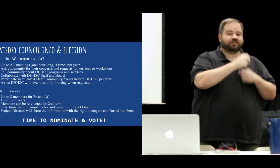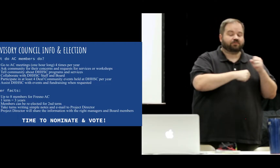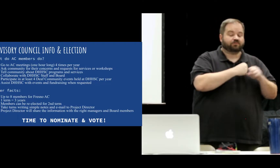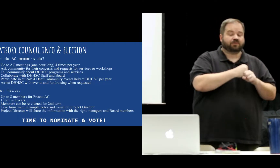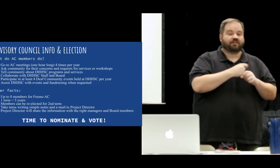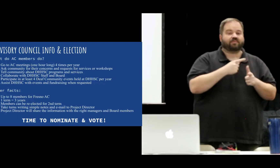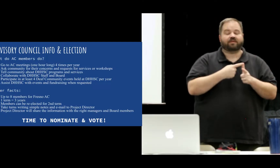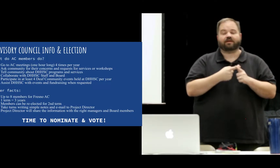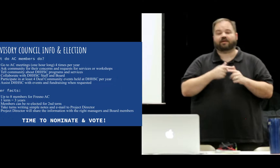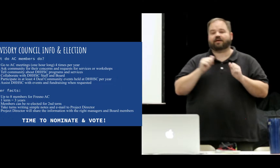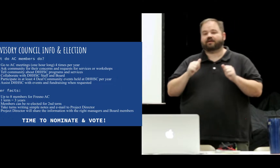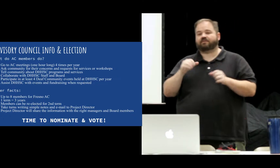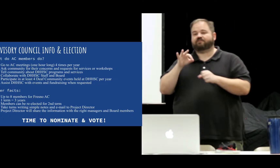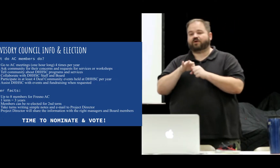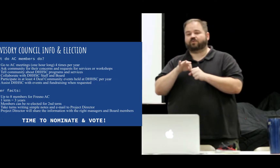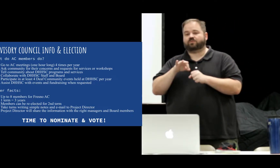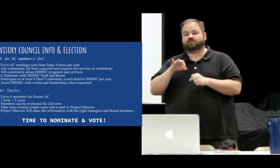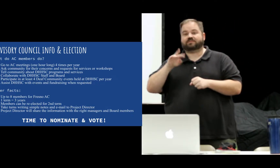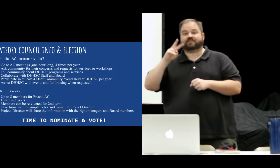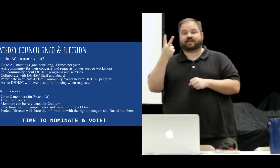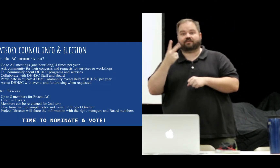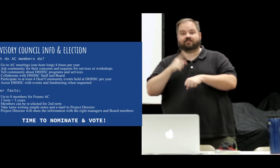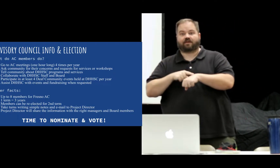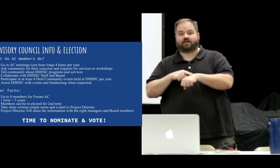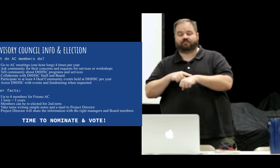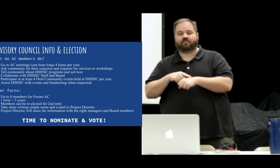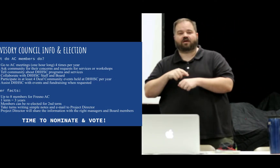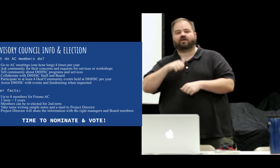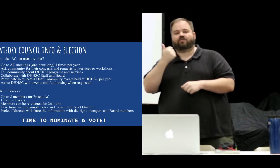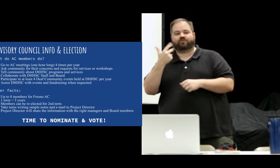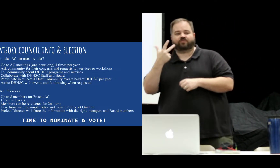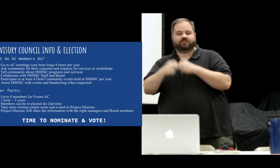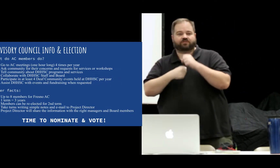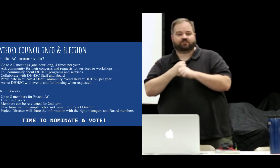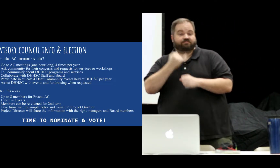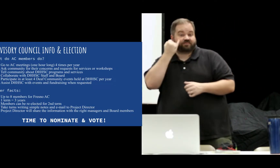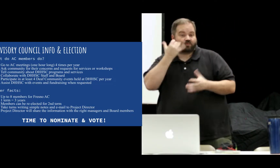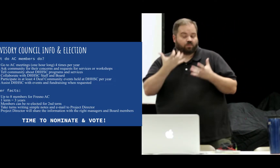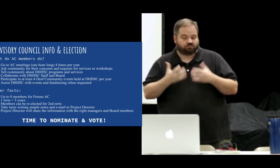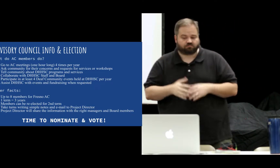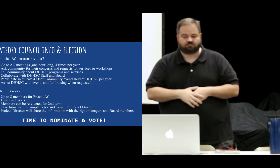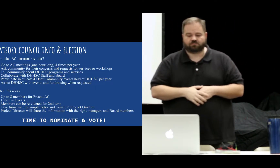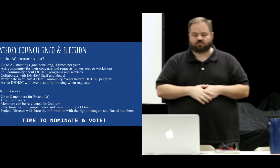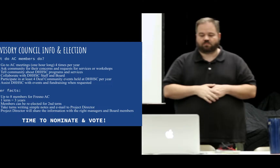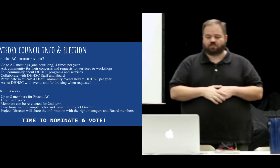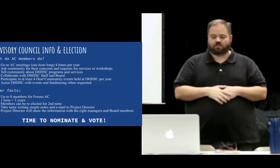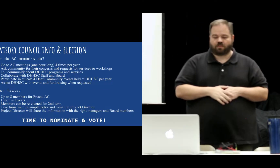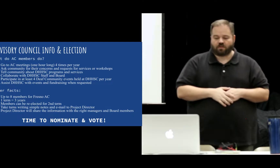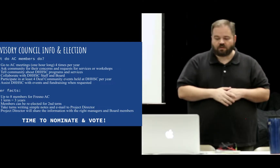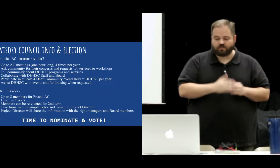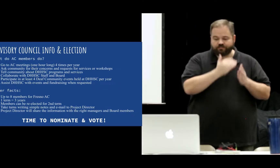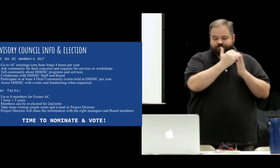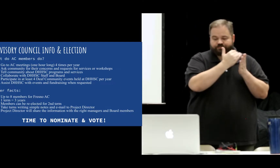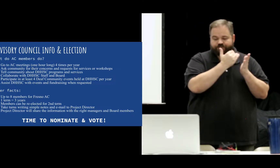So you can be in that role for 3 years, and then voting can take place a second time, and if that is granted, then